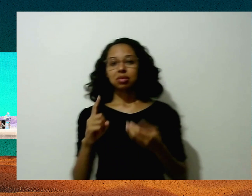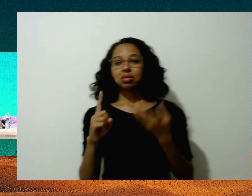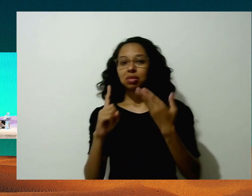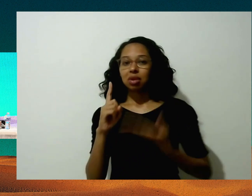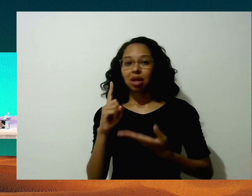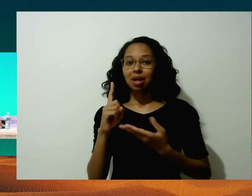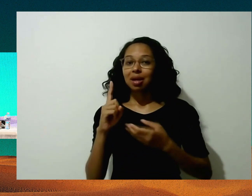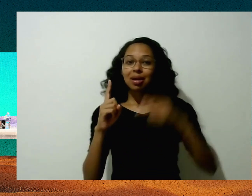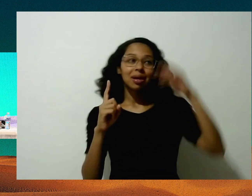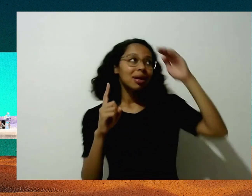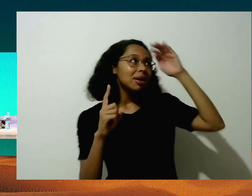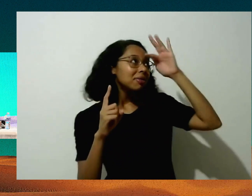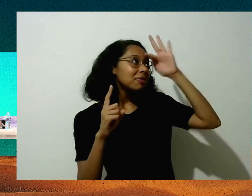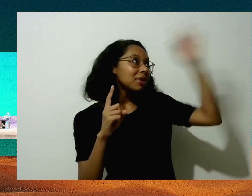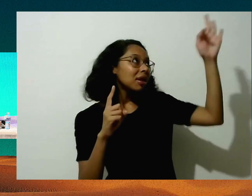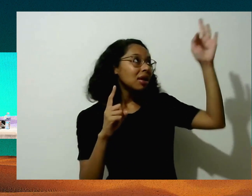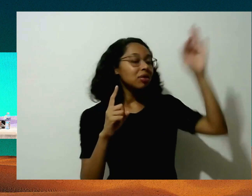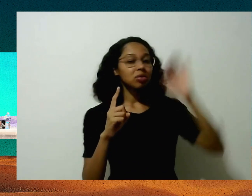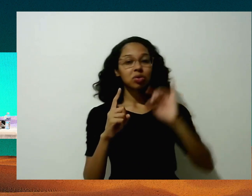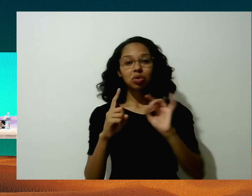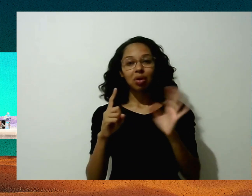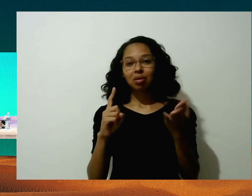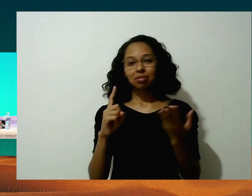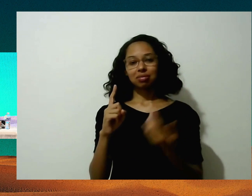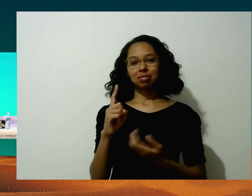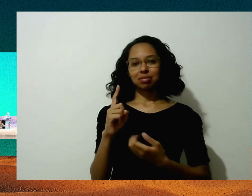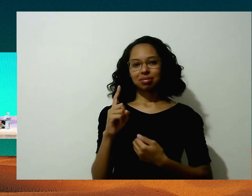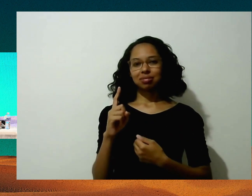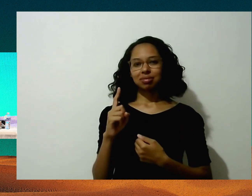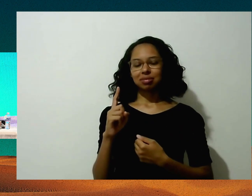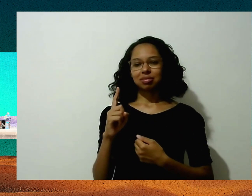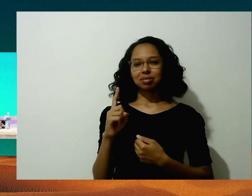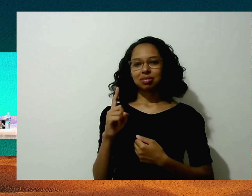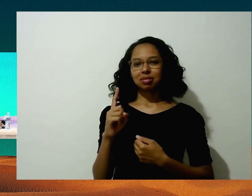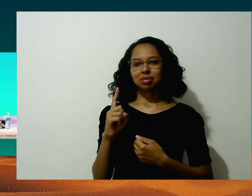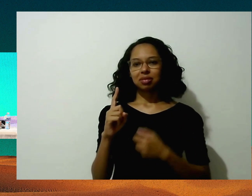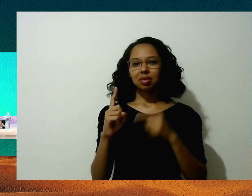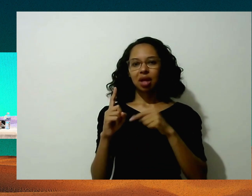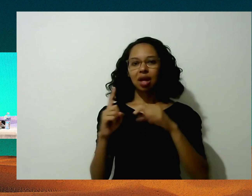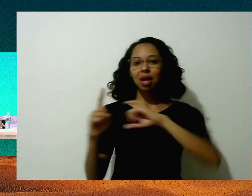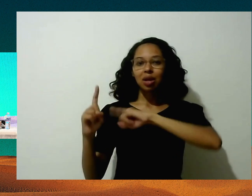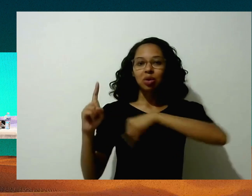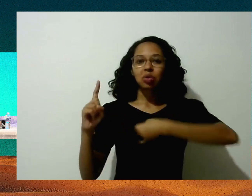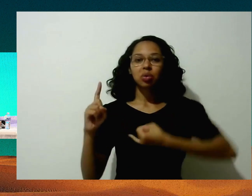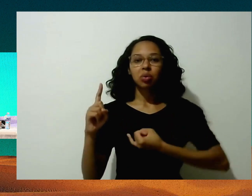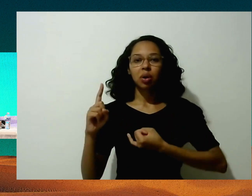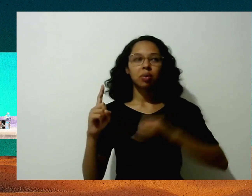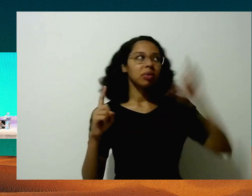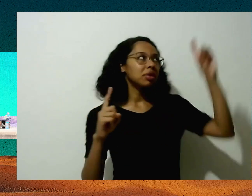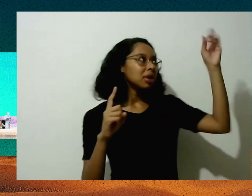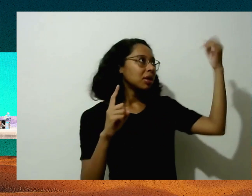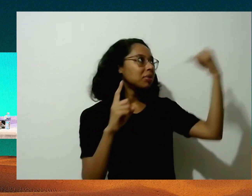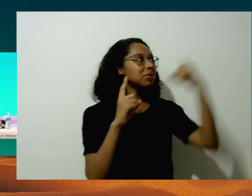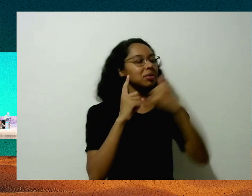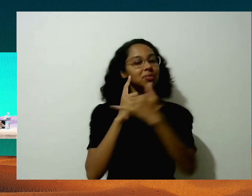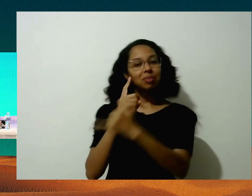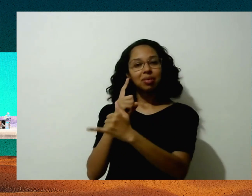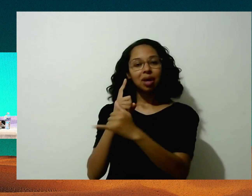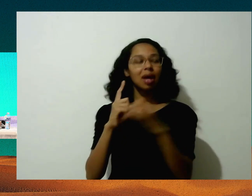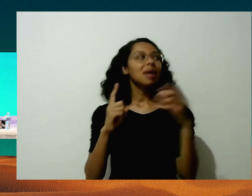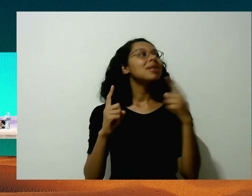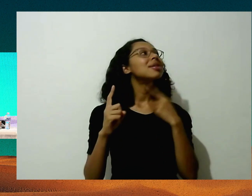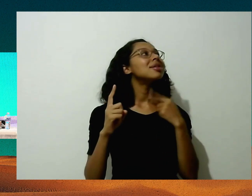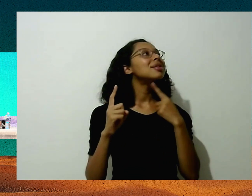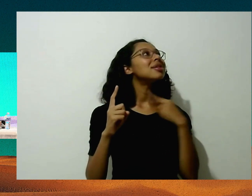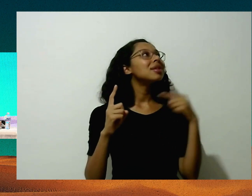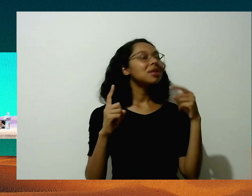just being faithful to the Lord, de falar aquilo que Deus quer falar aos seus servos. to speak what God wants to say